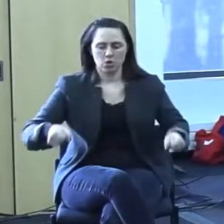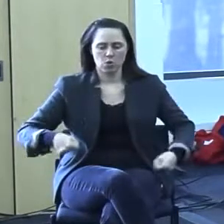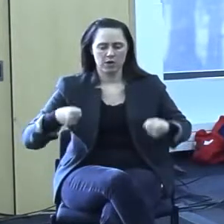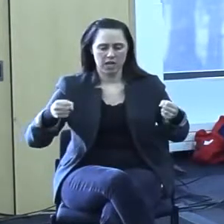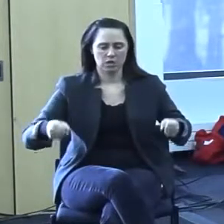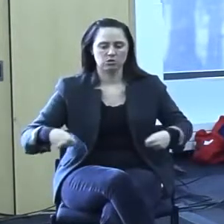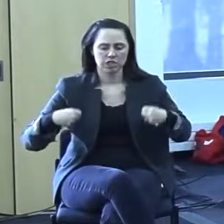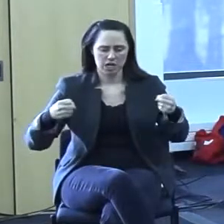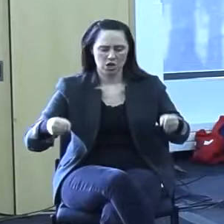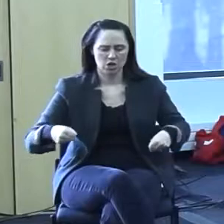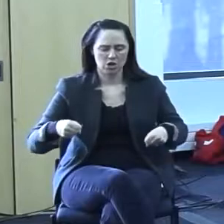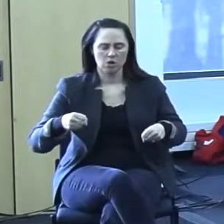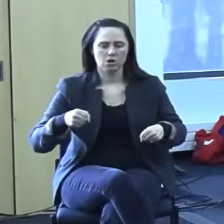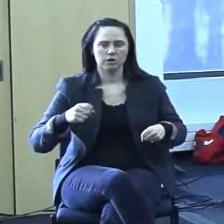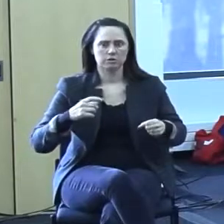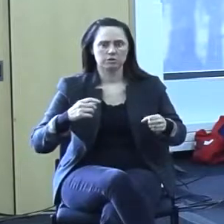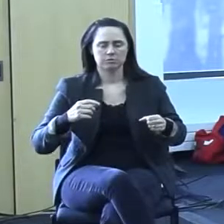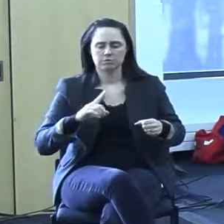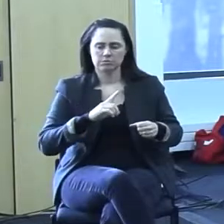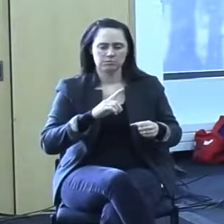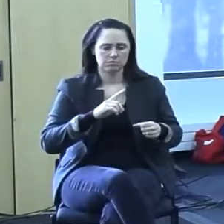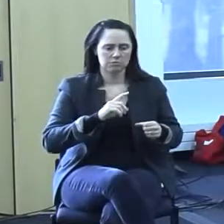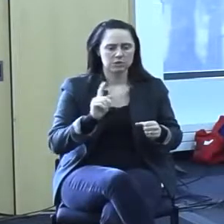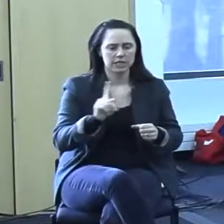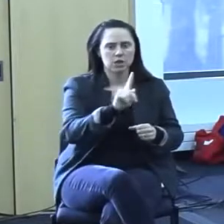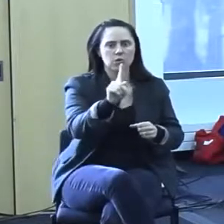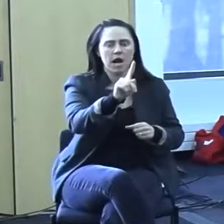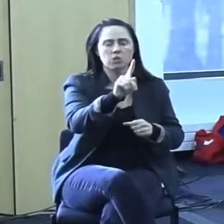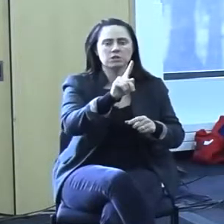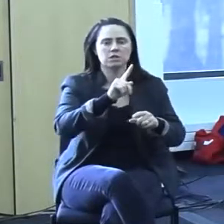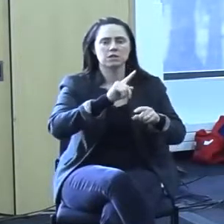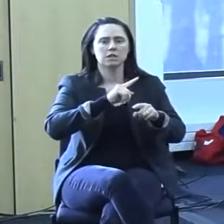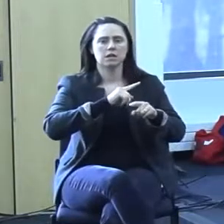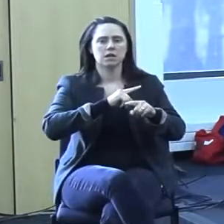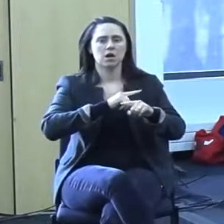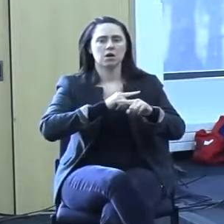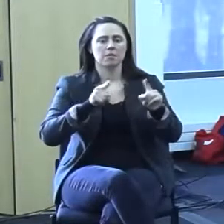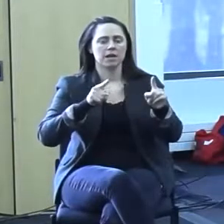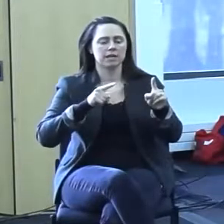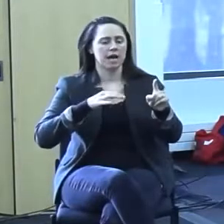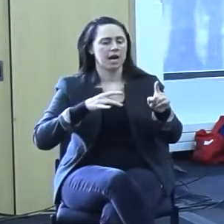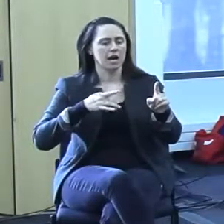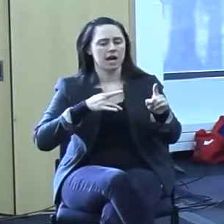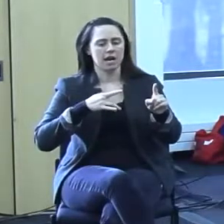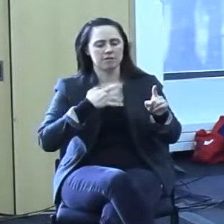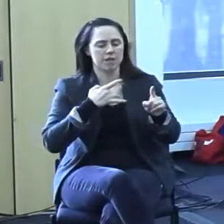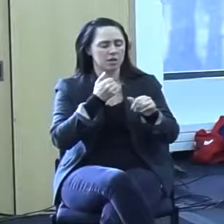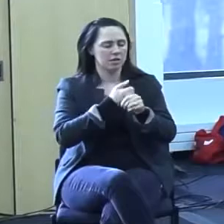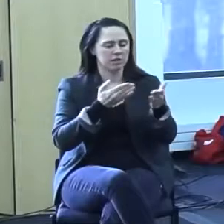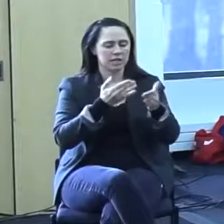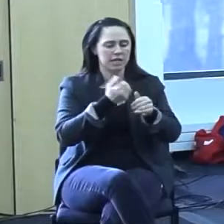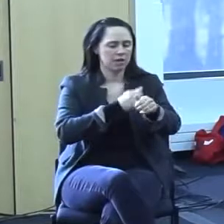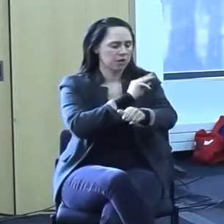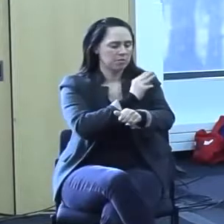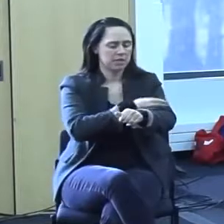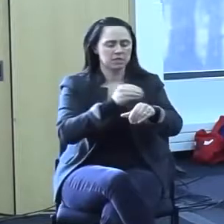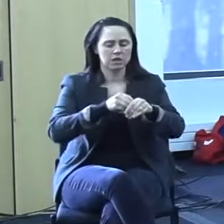wheelchair to get around, but I feel everything. I feel every muscle in my body.